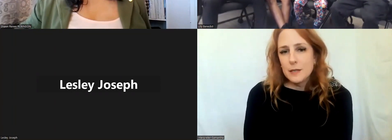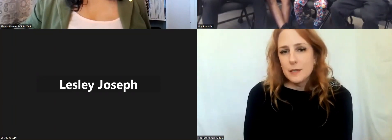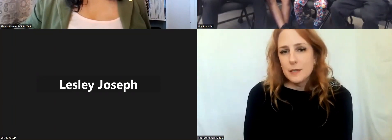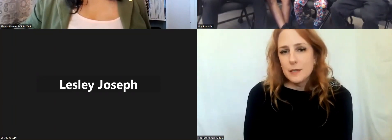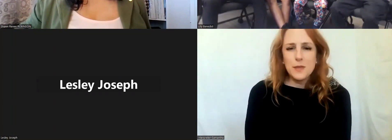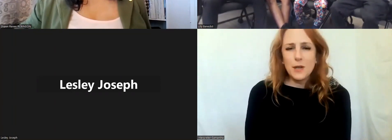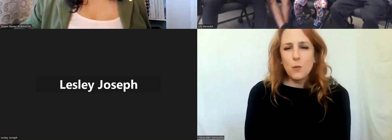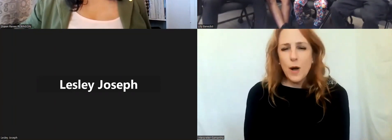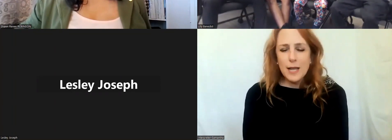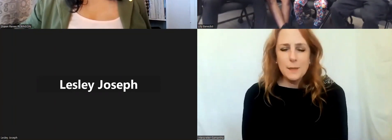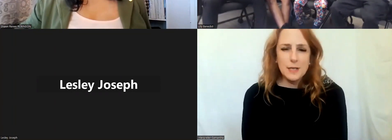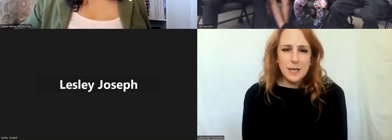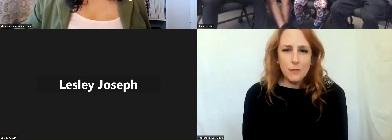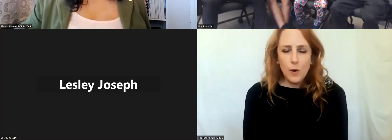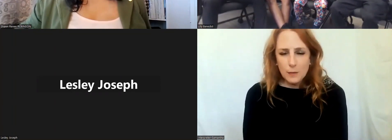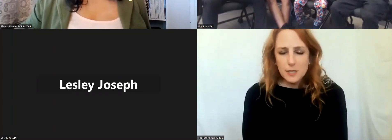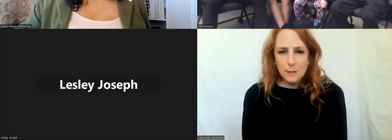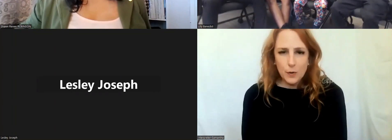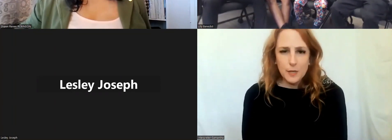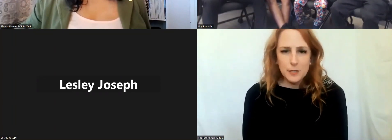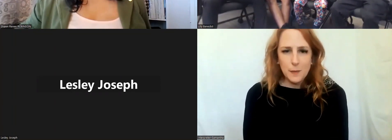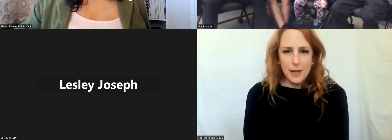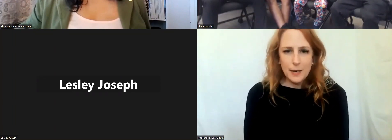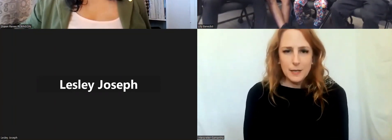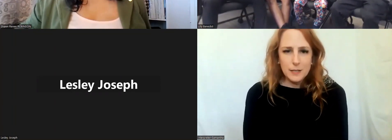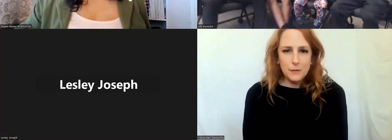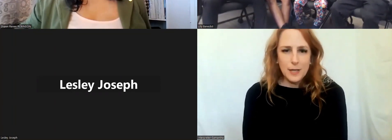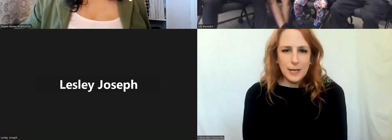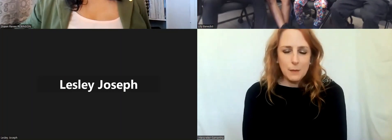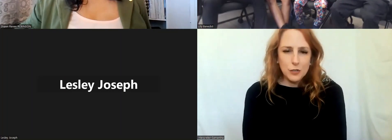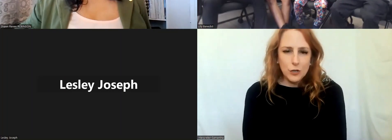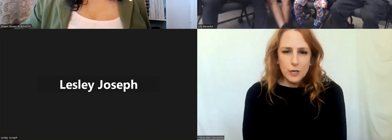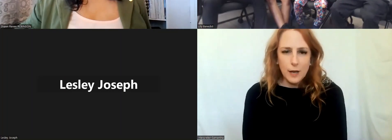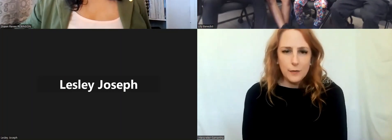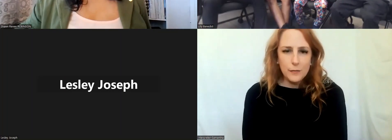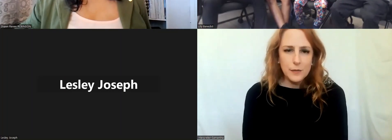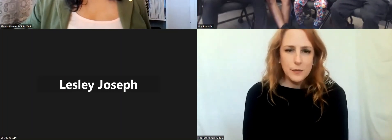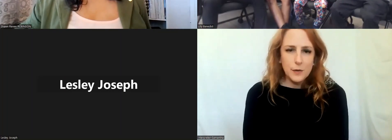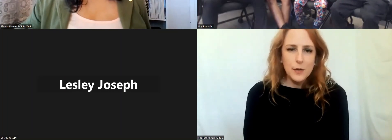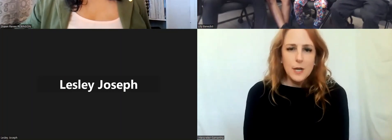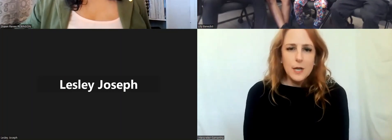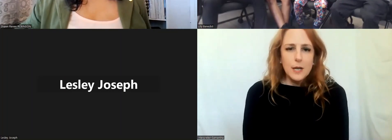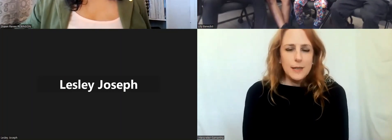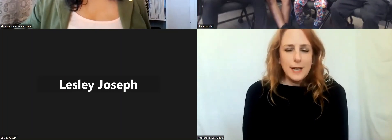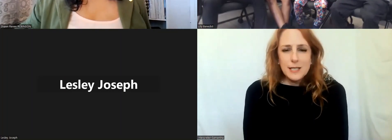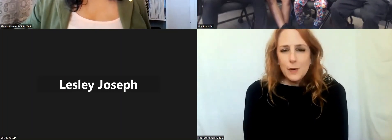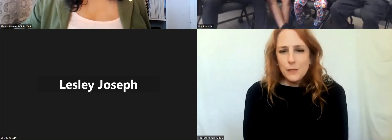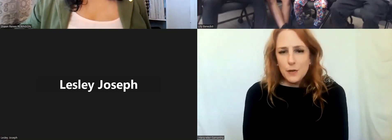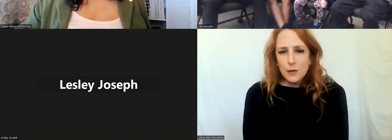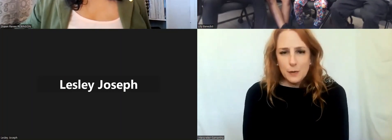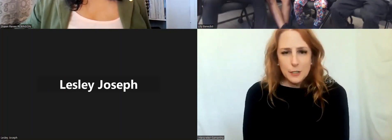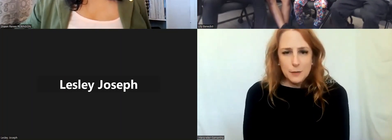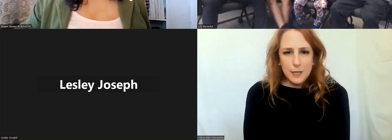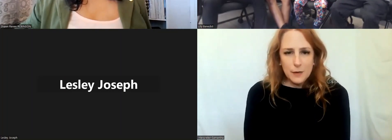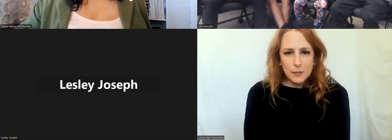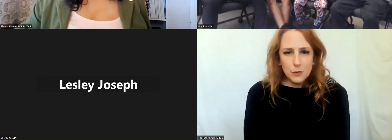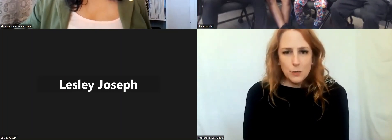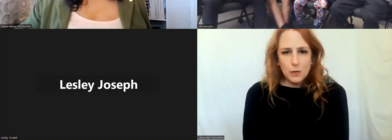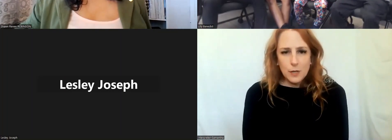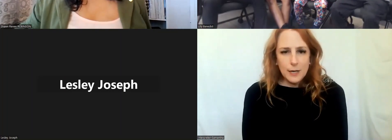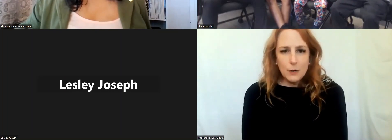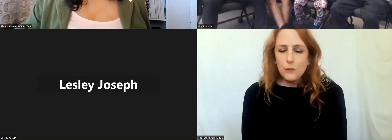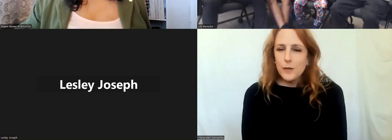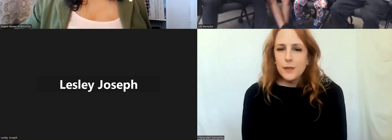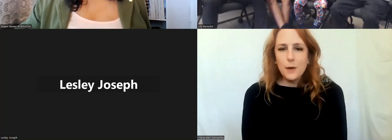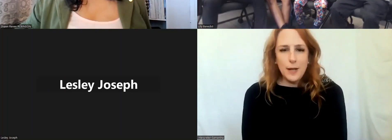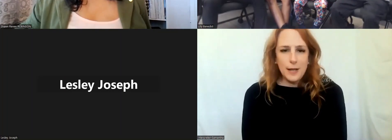because, when I would think, why am I deaf? Why was I born this way? And I didn't feel like I was good enough. And that's how I felt going to a hearing